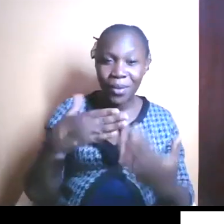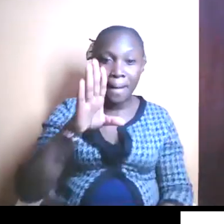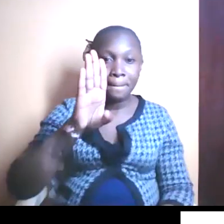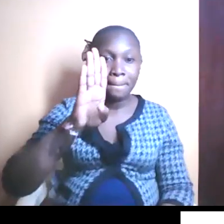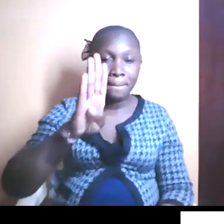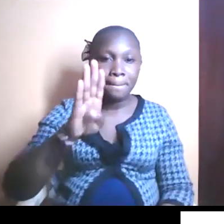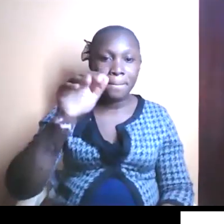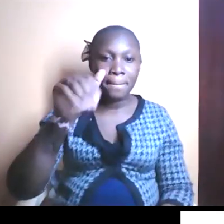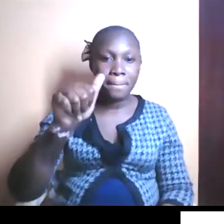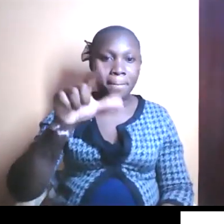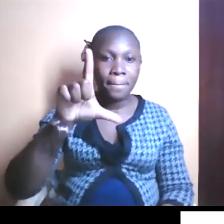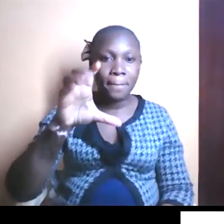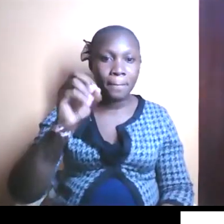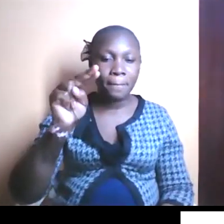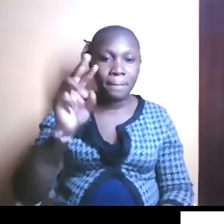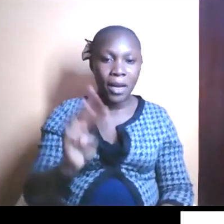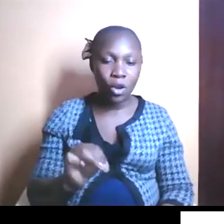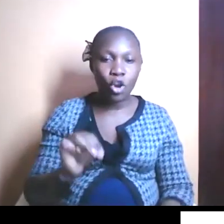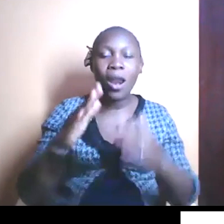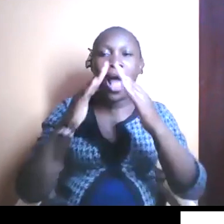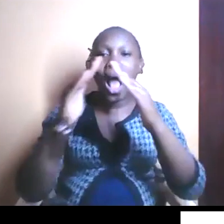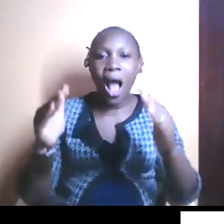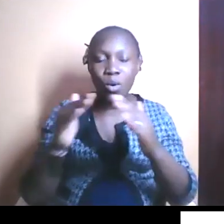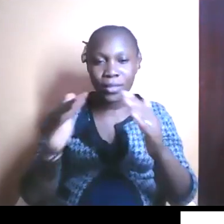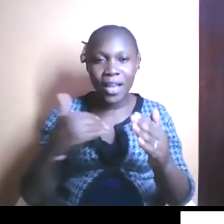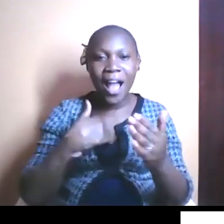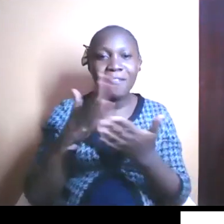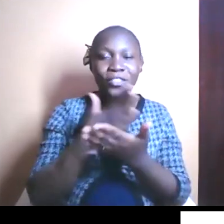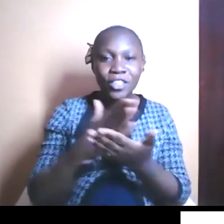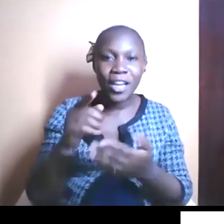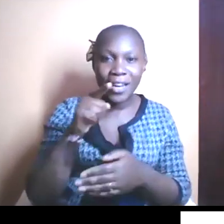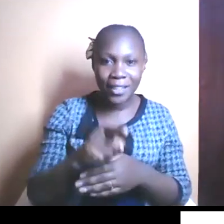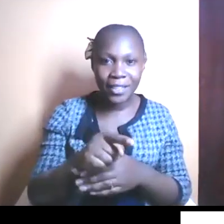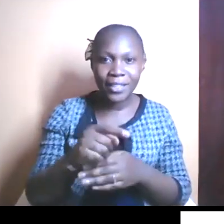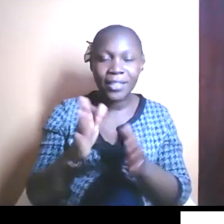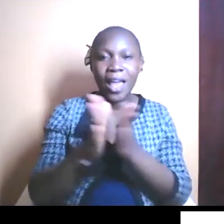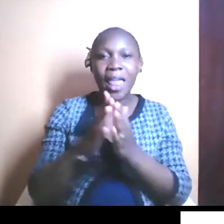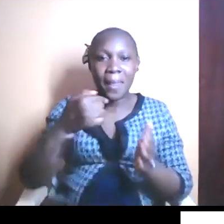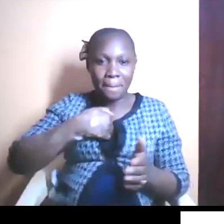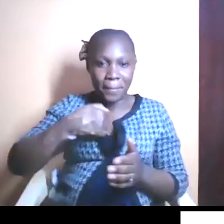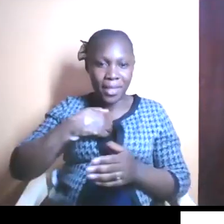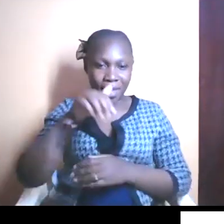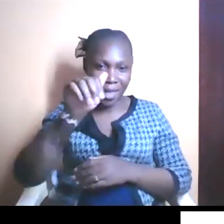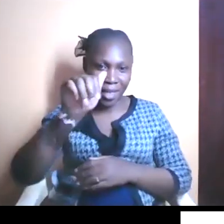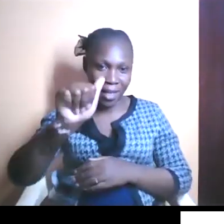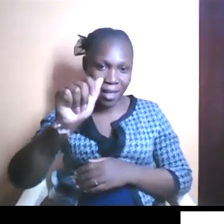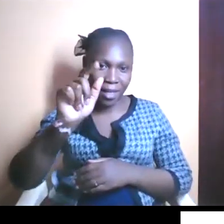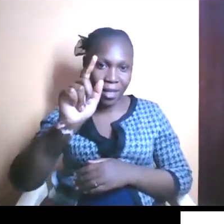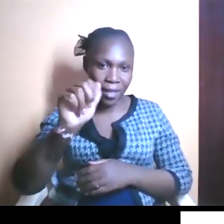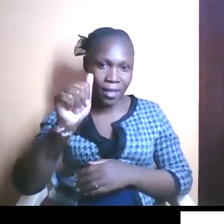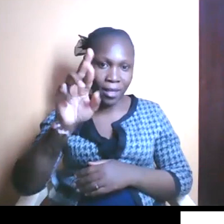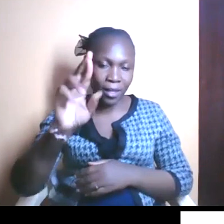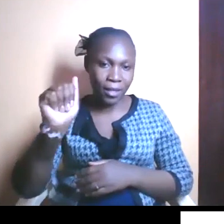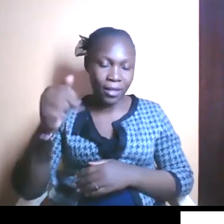Construction Limited, obviously with Atara Solutions, which is I and my team who are all here. And I'm seeing a